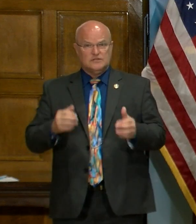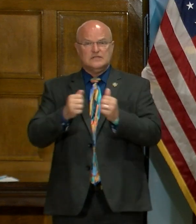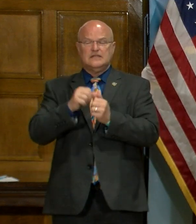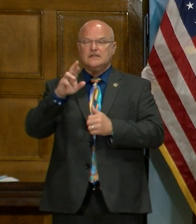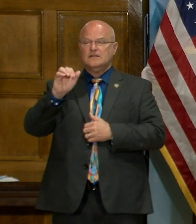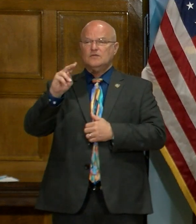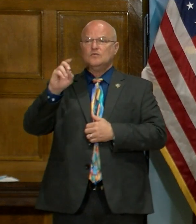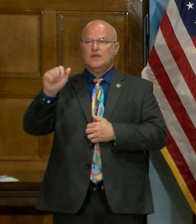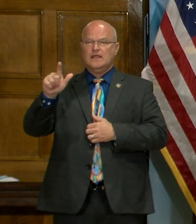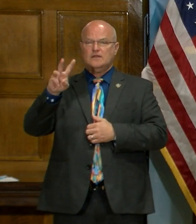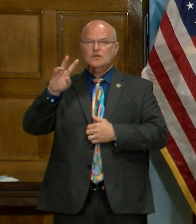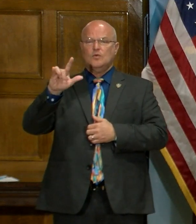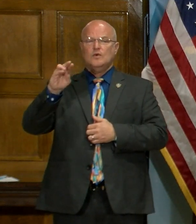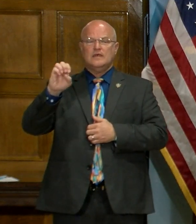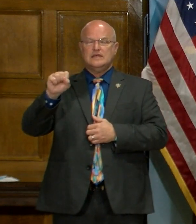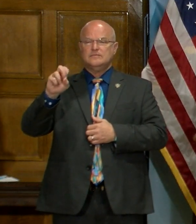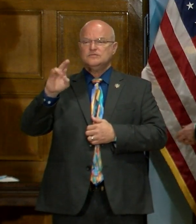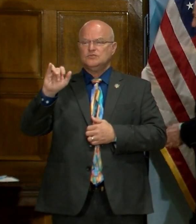the Randall Williams unit.